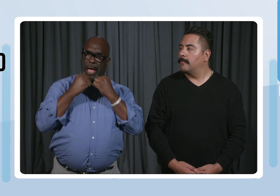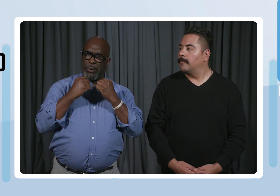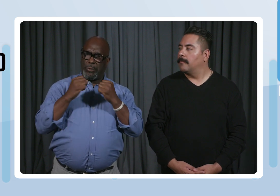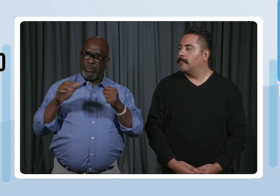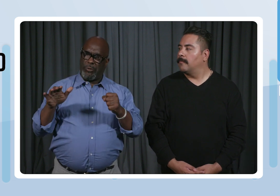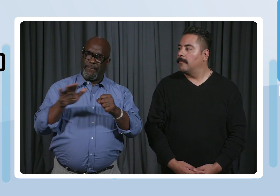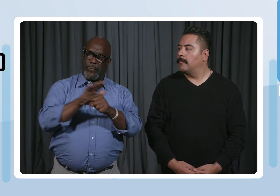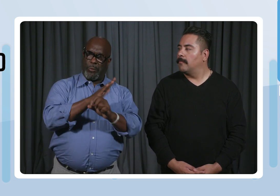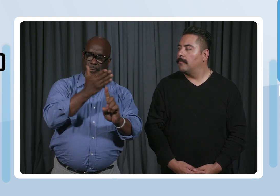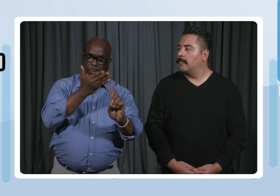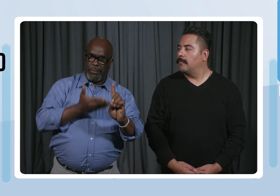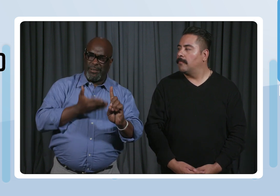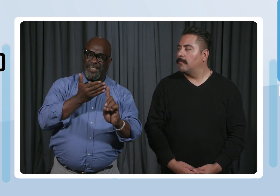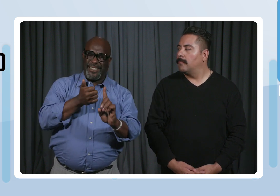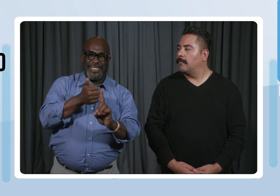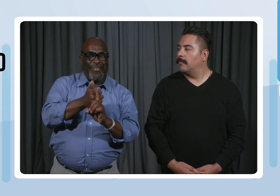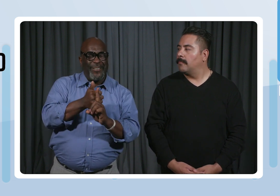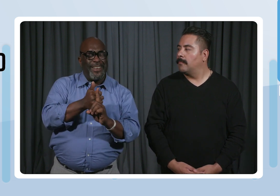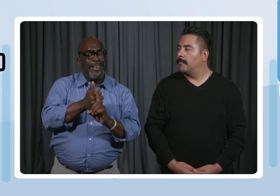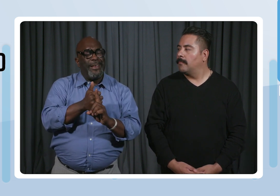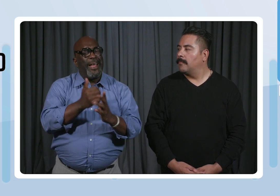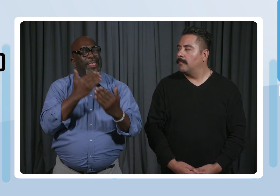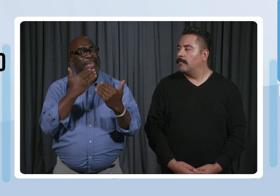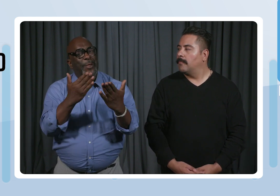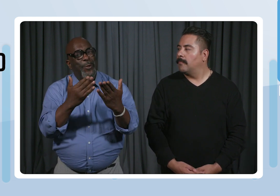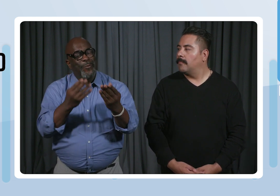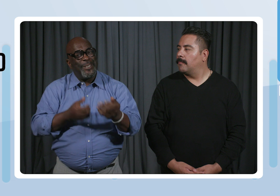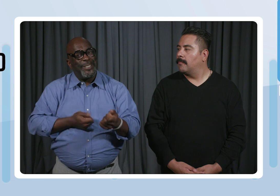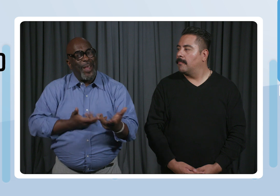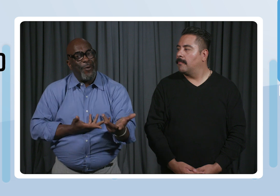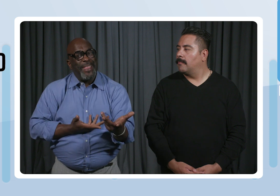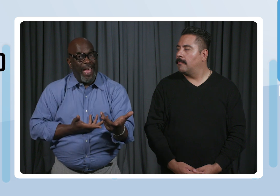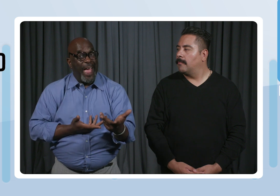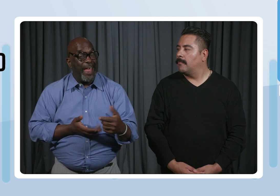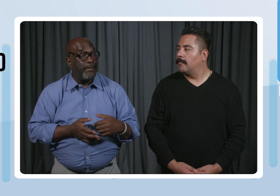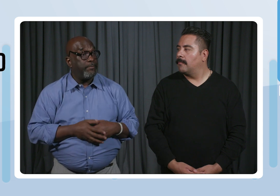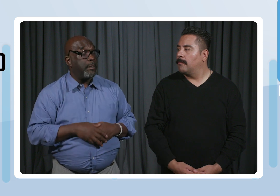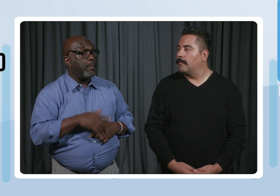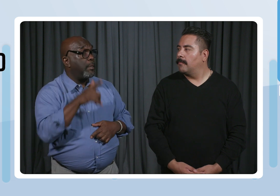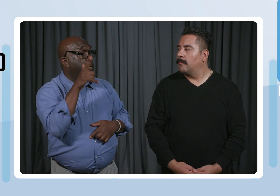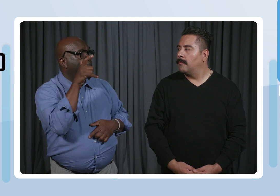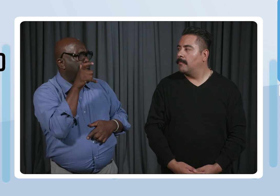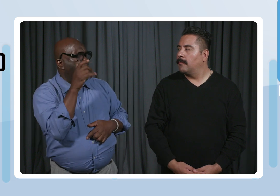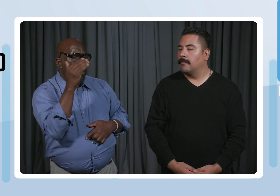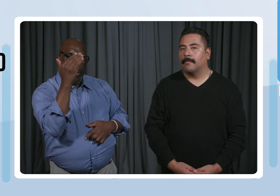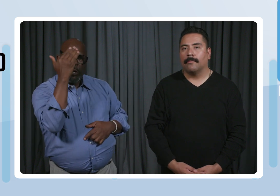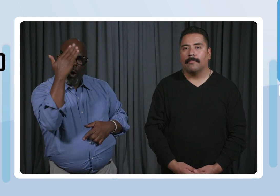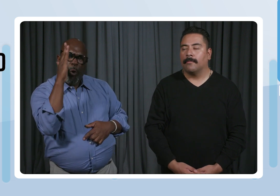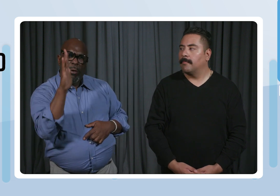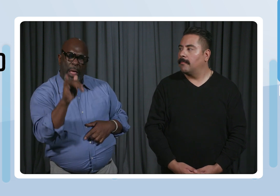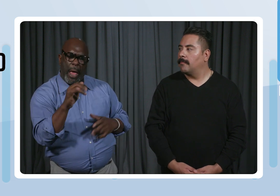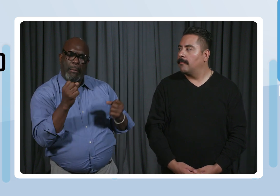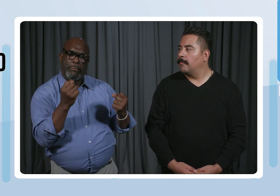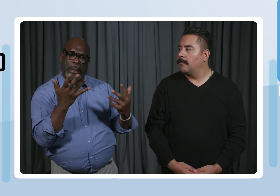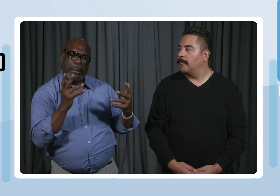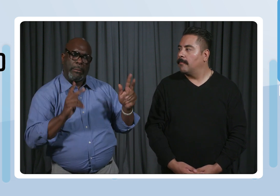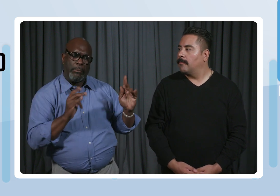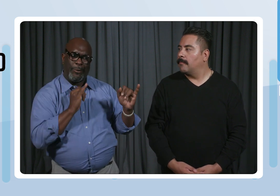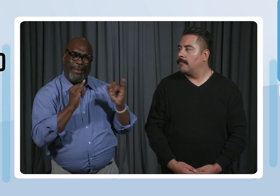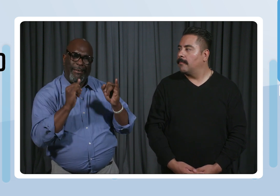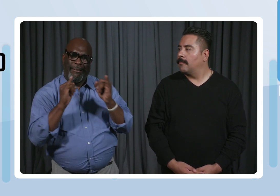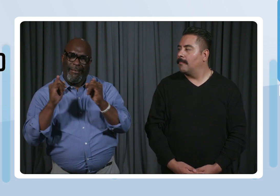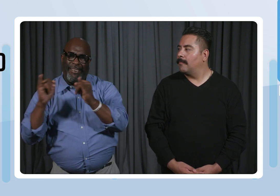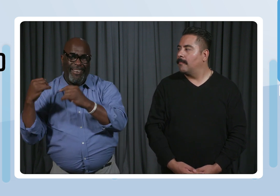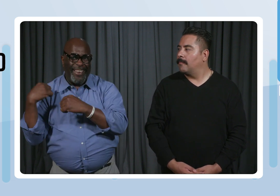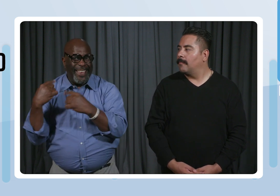So, yeah, thank you for sharing that. So we know that you have been interviewed quite a bit. Just wanted to